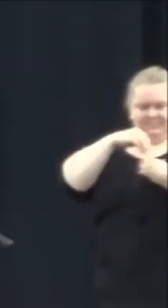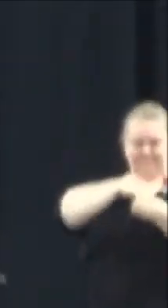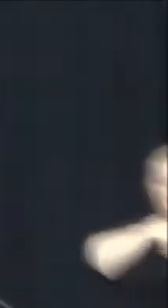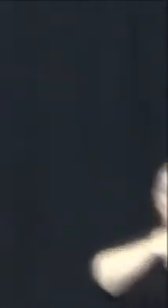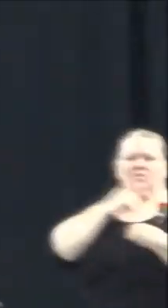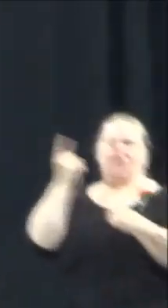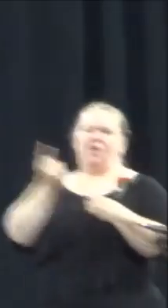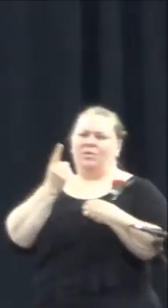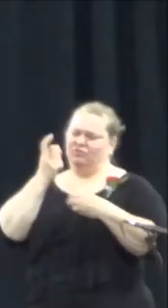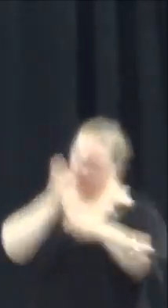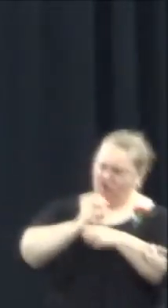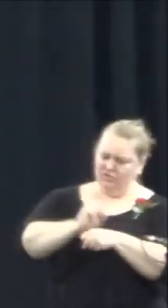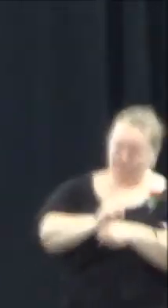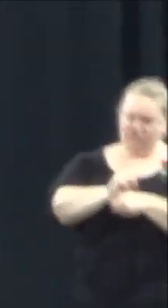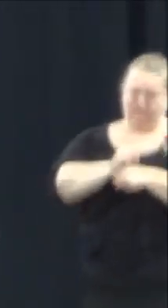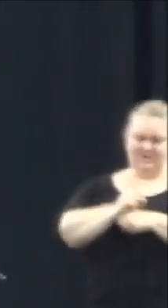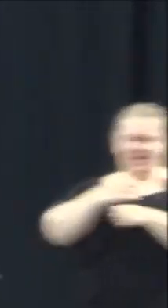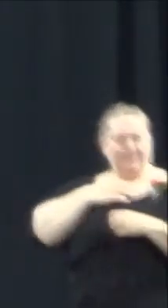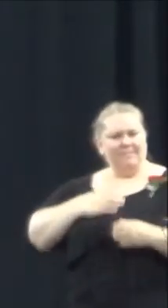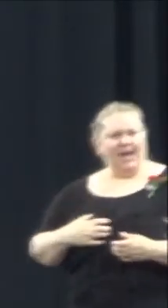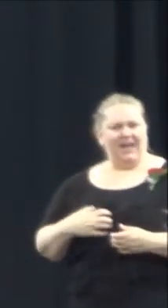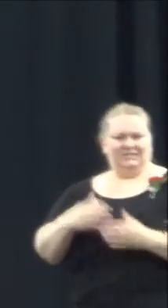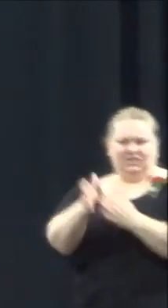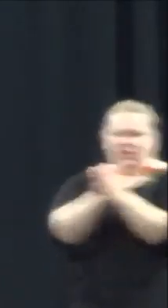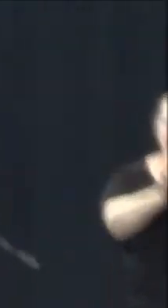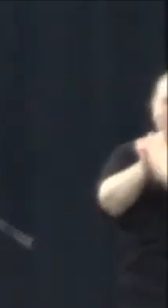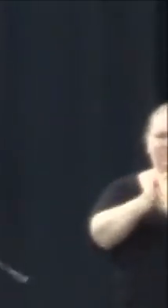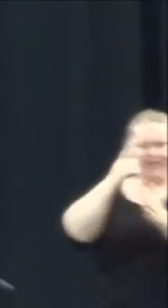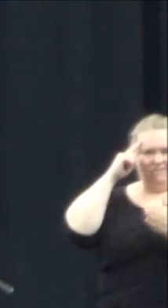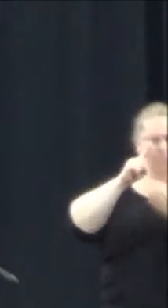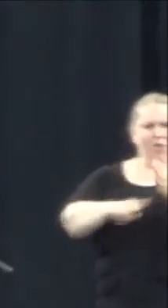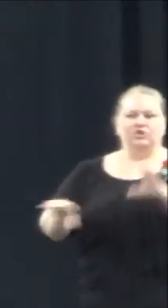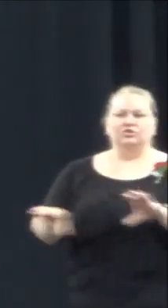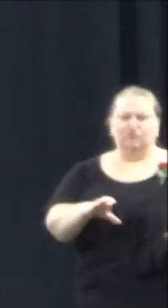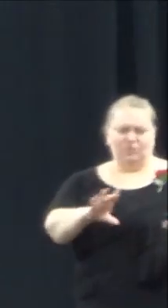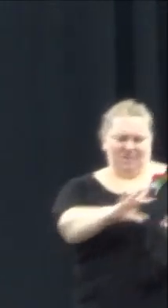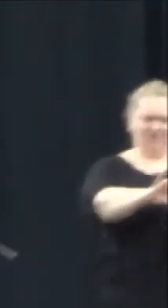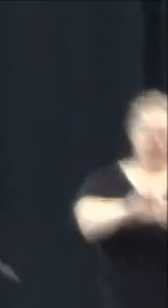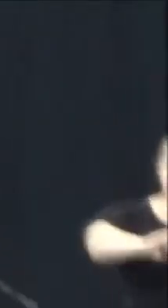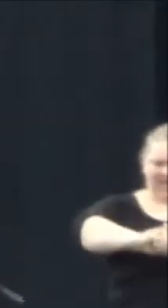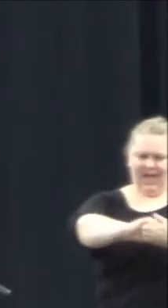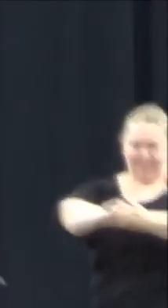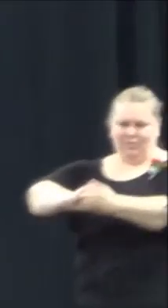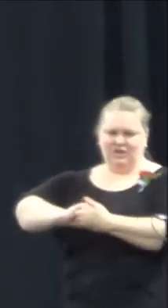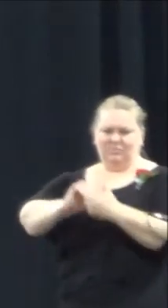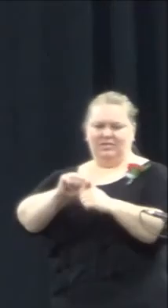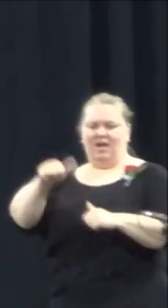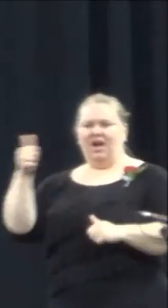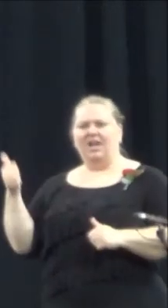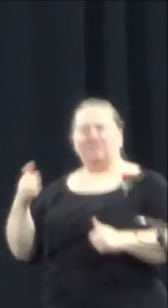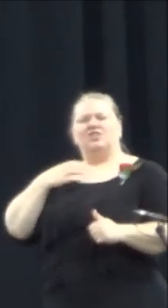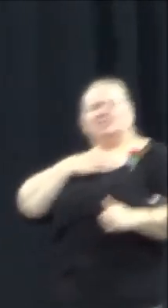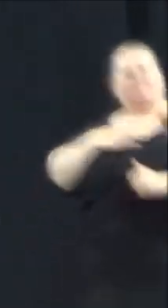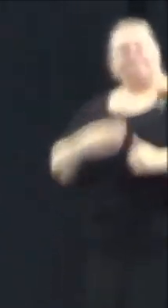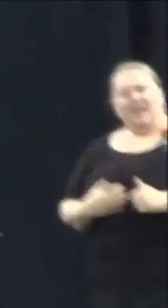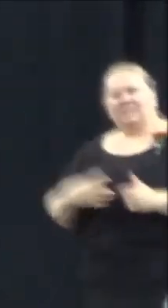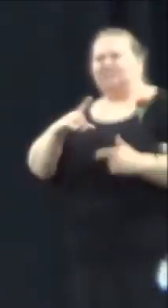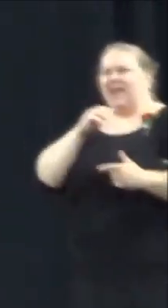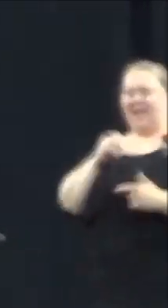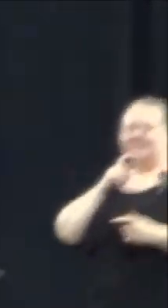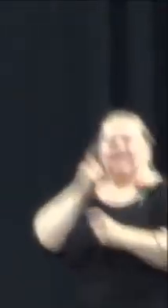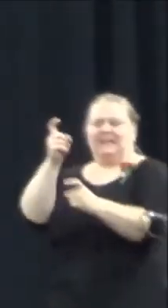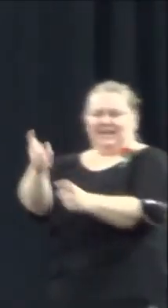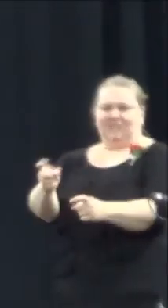hard work, passion and enthusiasm for what you do, collaboration with others, compassion, dedication,